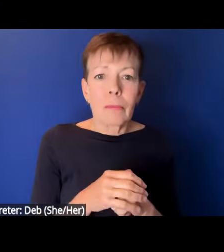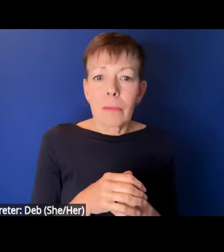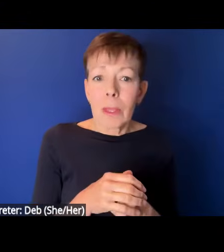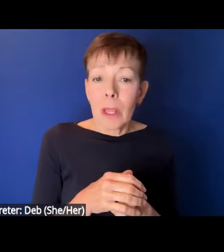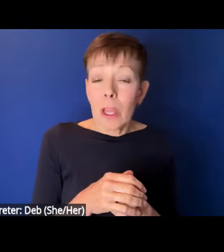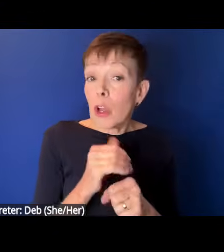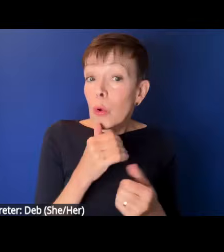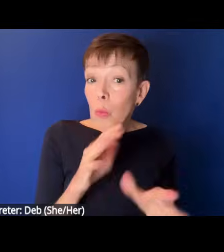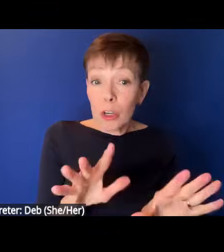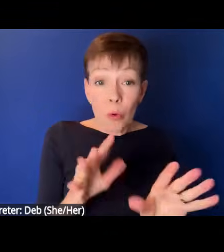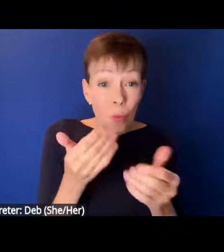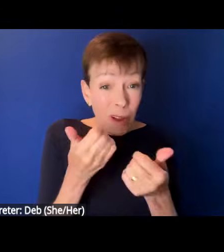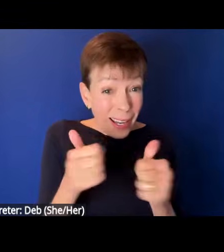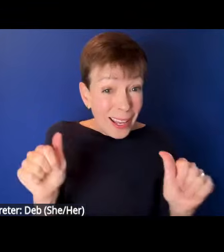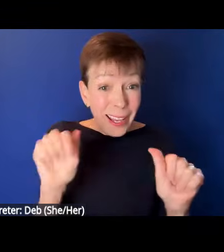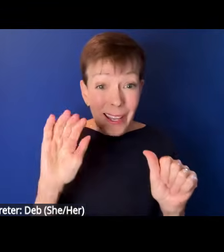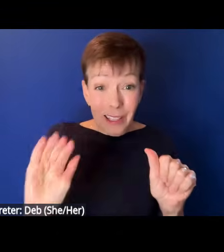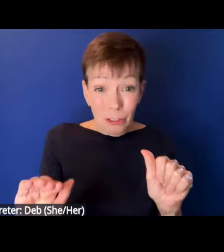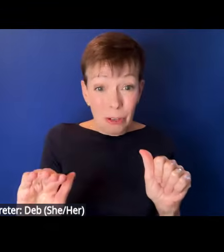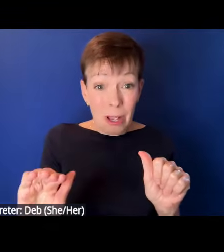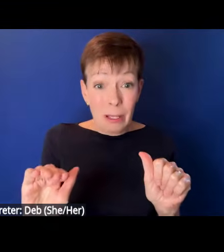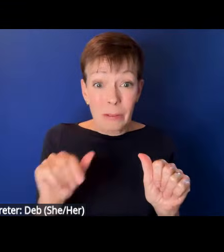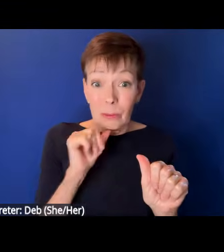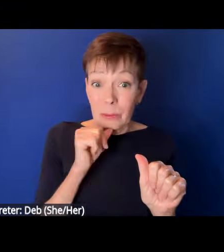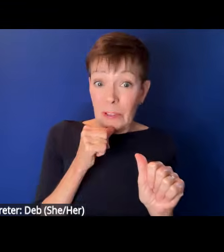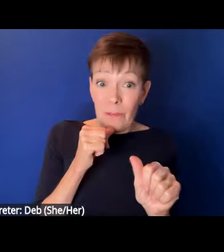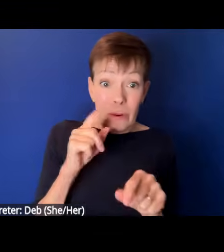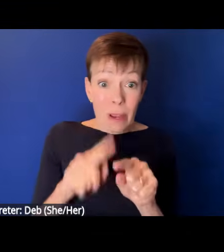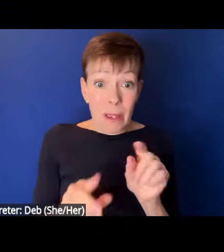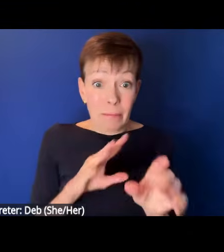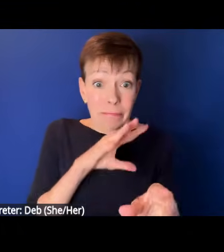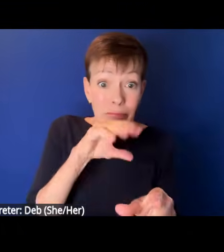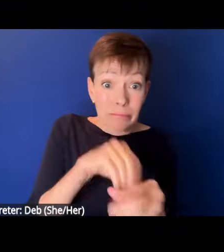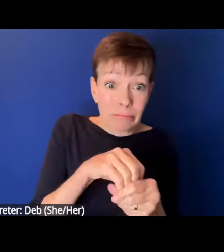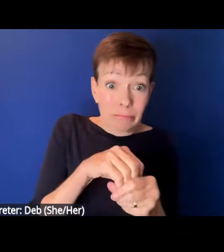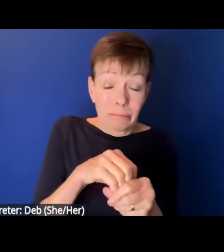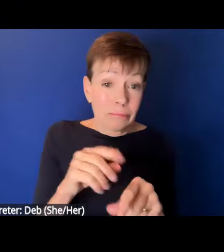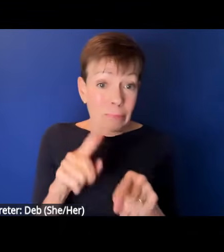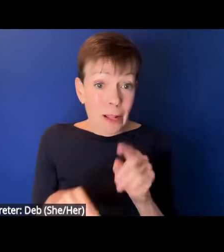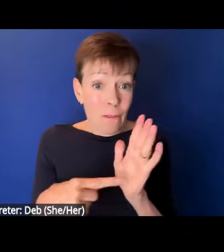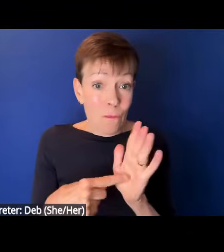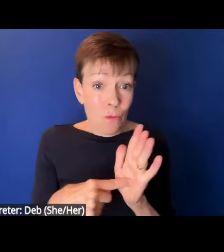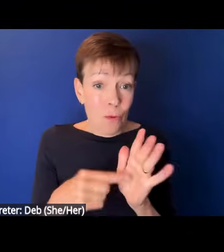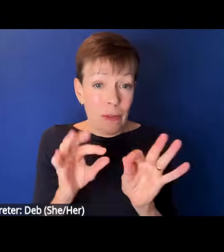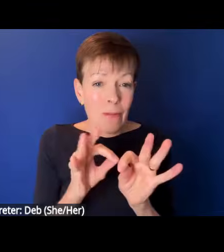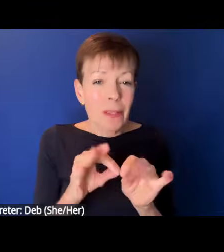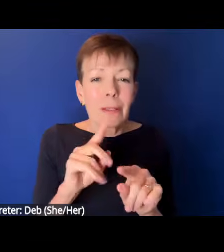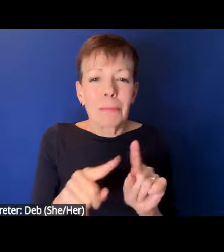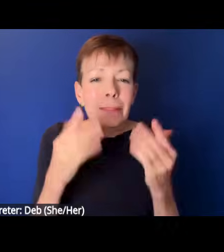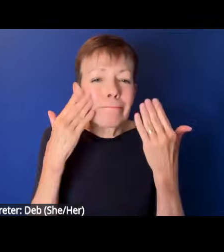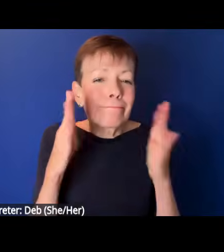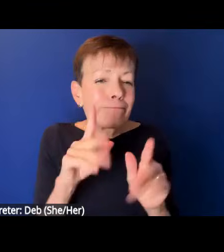not able to partake, as the hardship policy says, but I don't have a specific number to share.